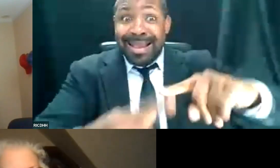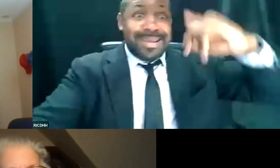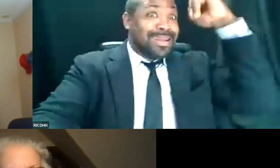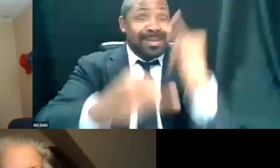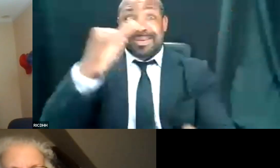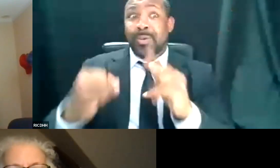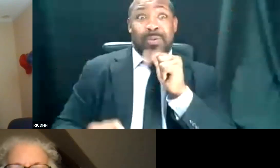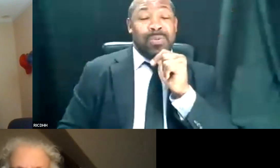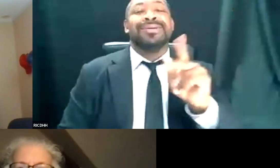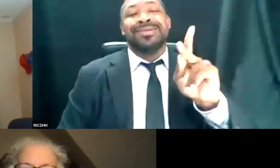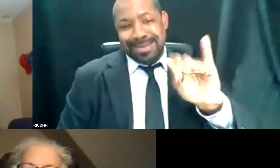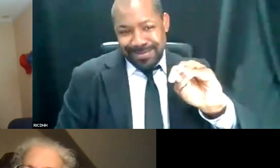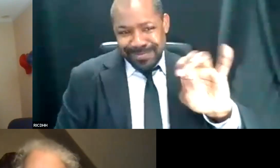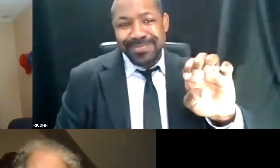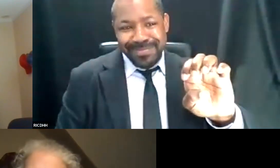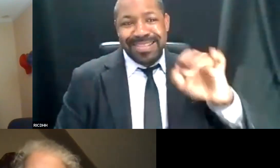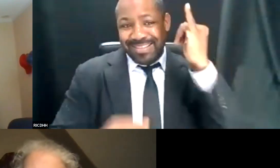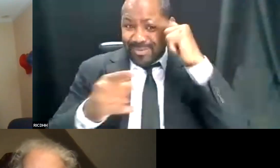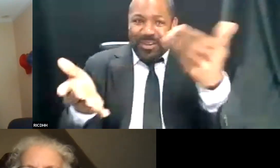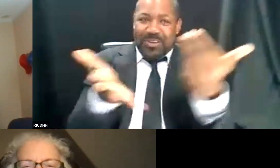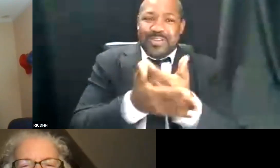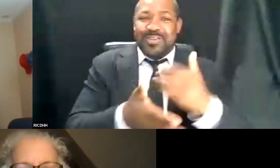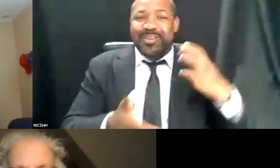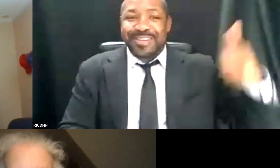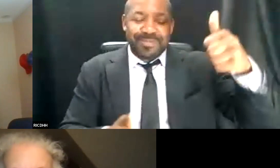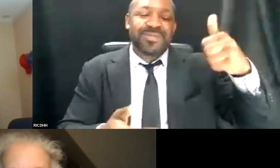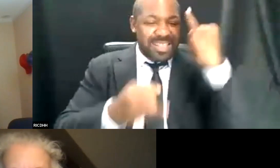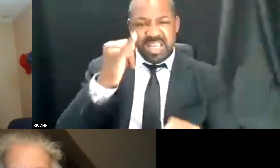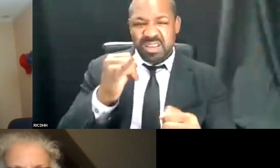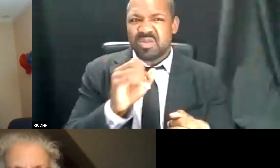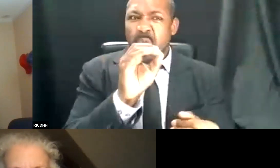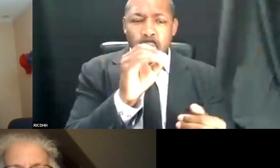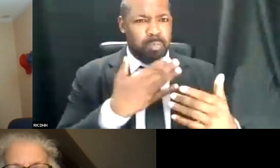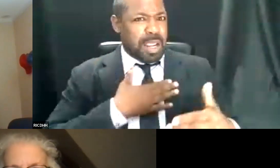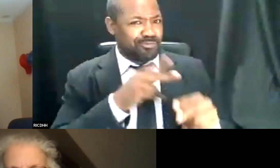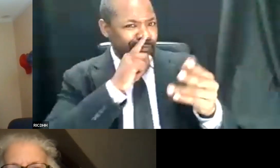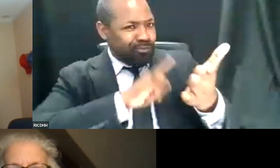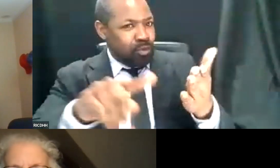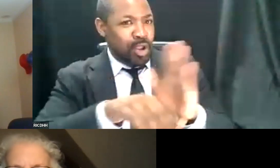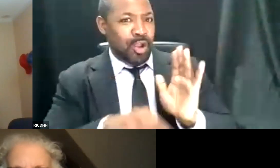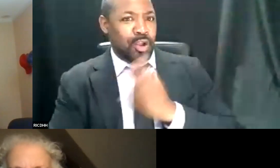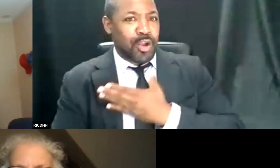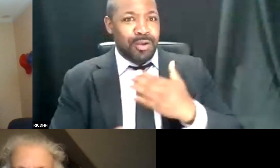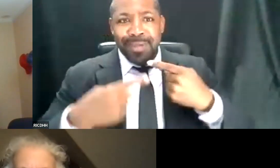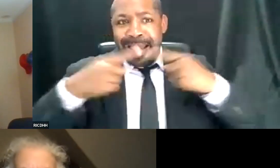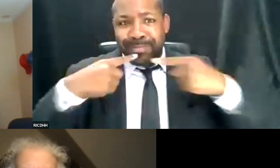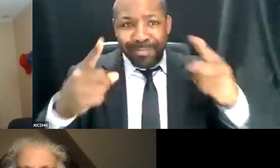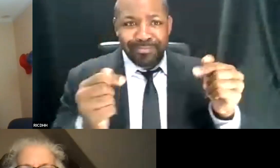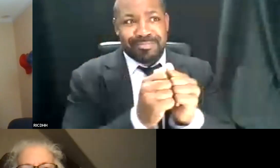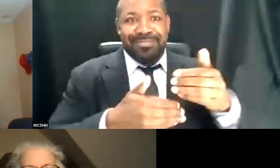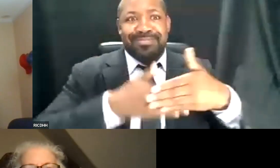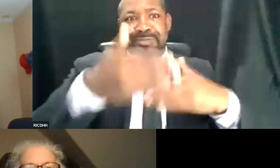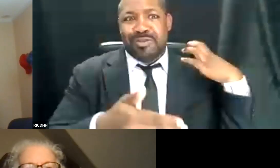And we'll keep going. So Bruce Bucci was the first, and obviously Kimmy is the newest, having just taken over the reins from Tim